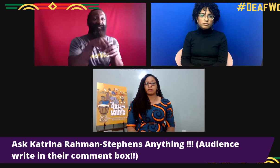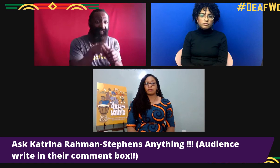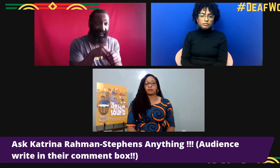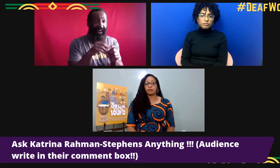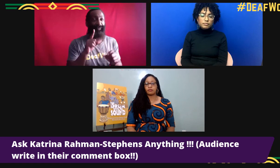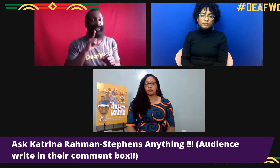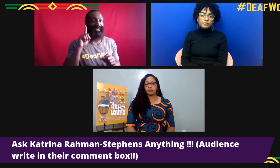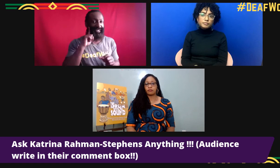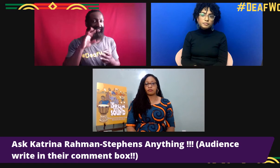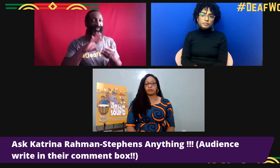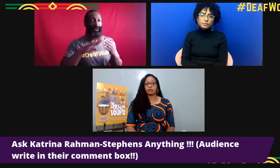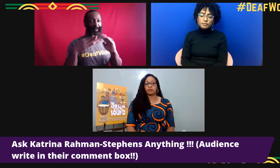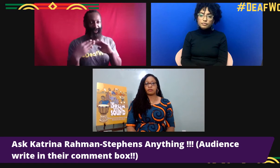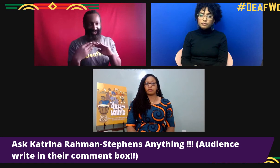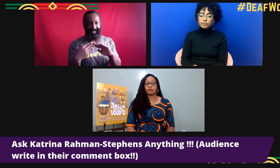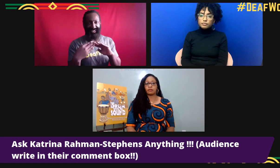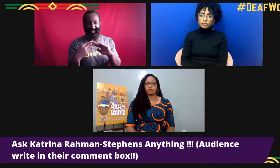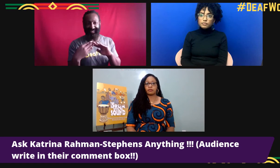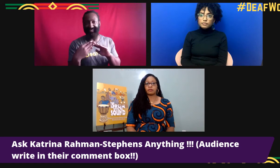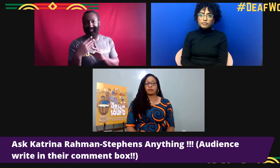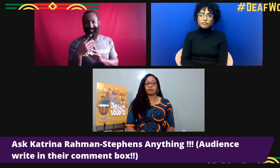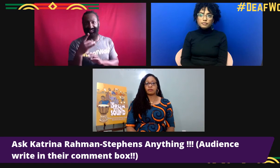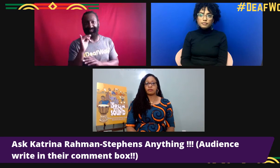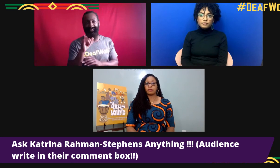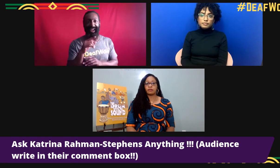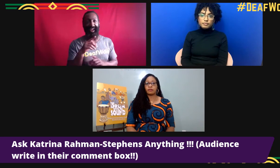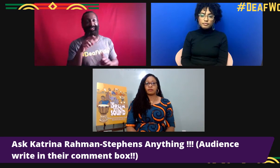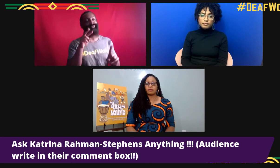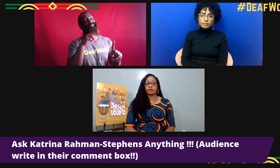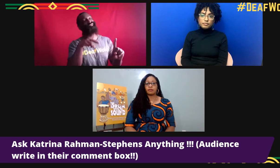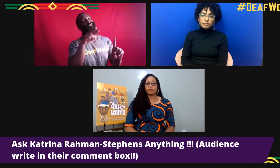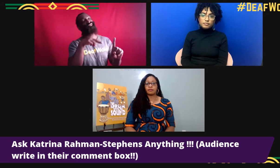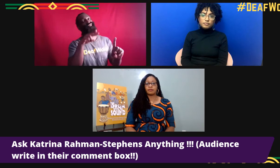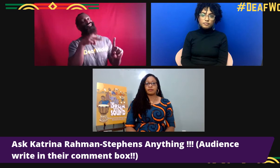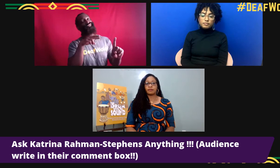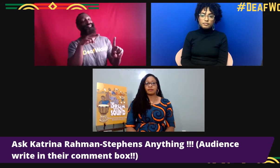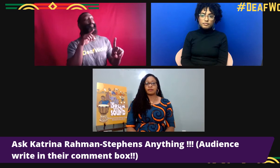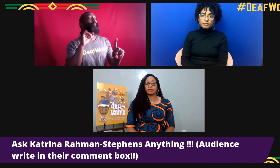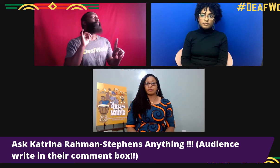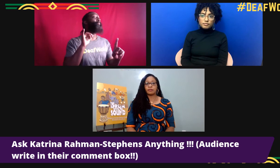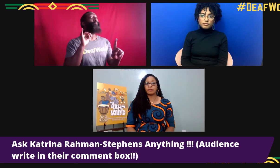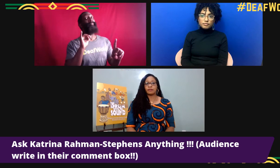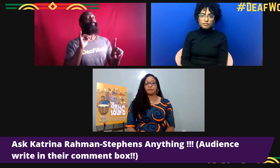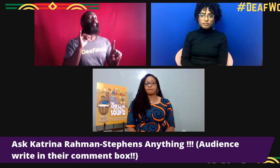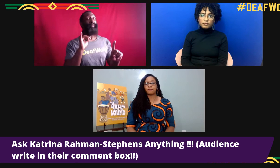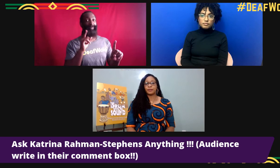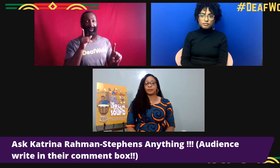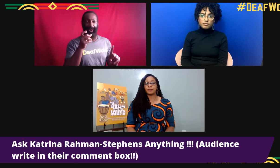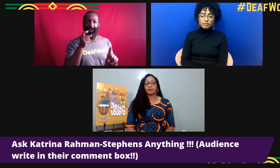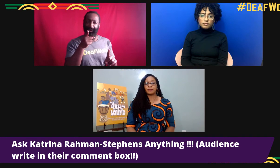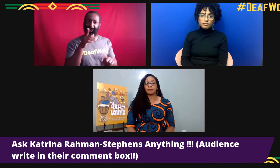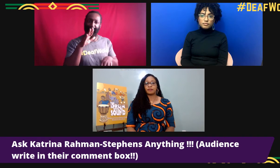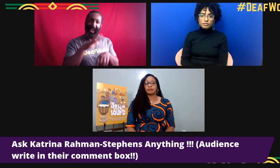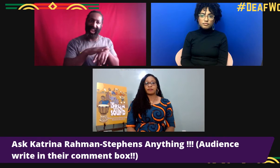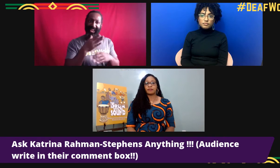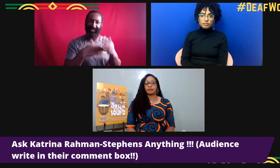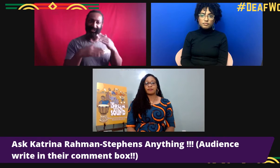Yeah, because that's what I noticed. You're really involved with the deaf community. You're not just an